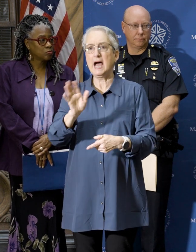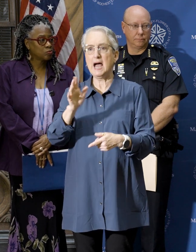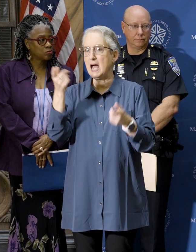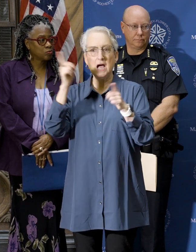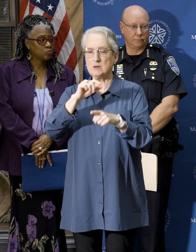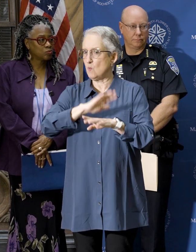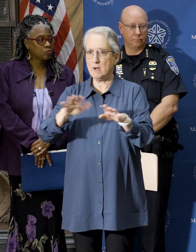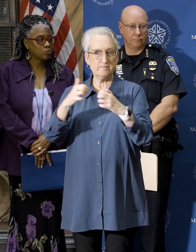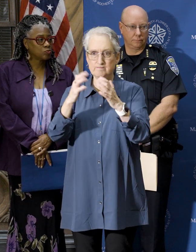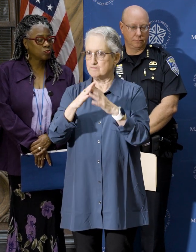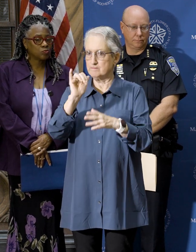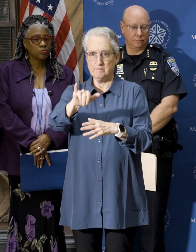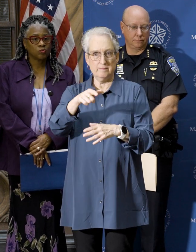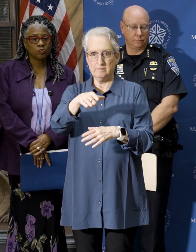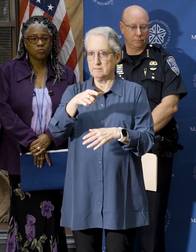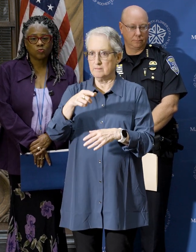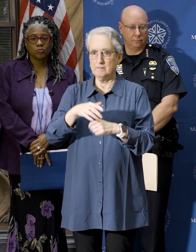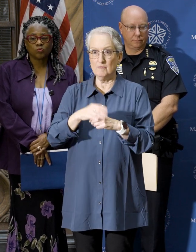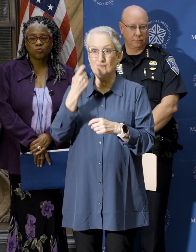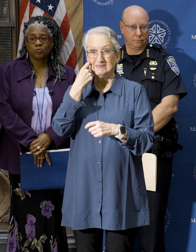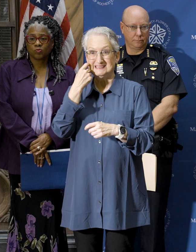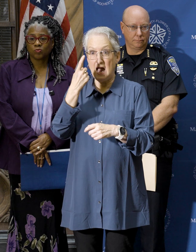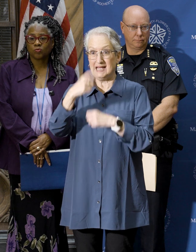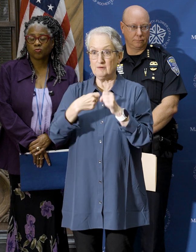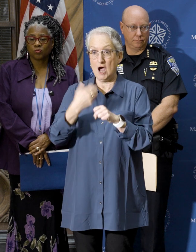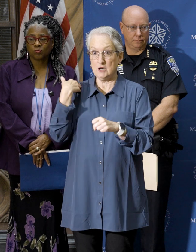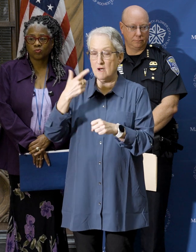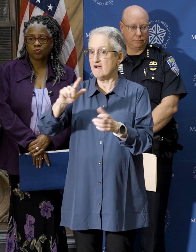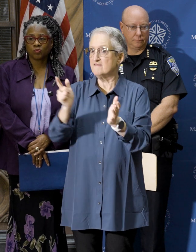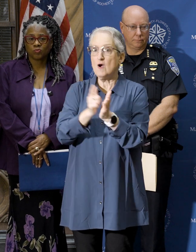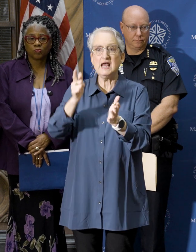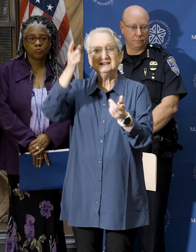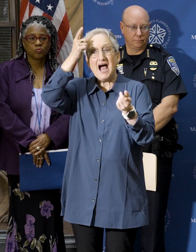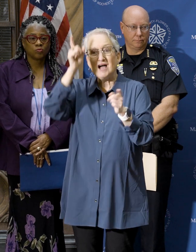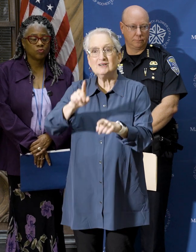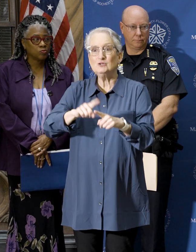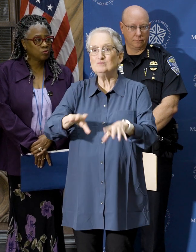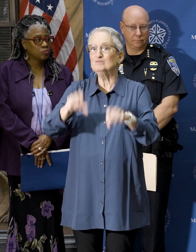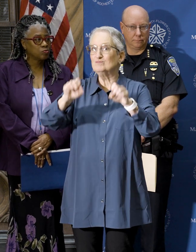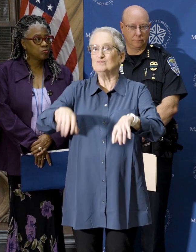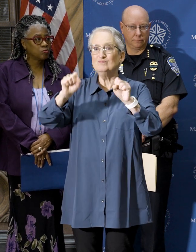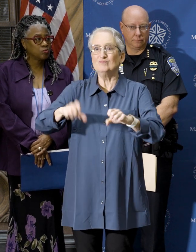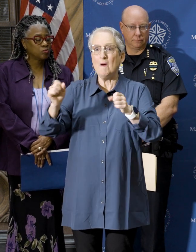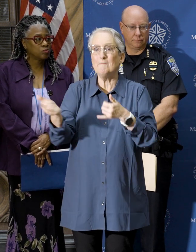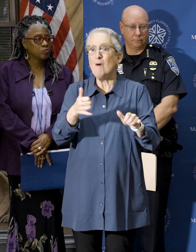earlier this year, they violated that agreement, and they started holding these parties again, disturbing the neighborhood and bringing violence to the neighborhood.